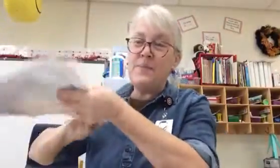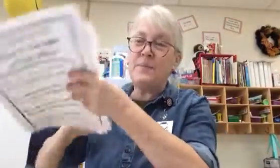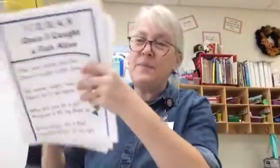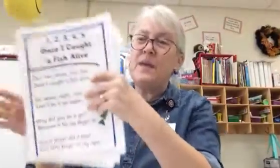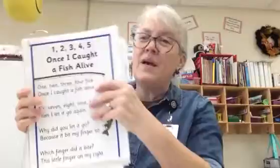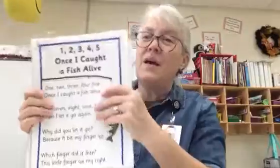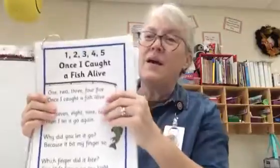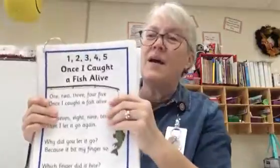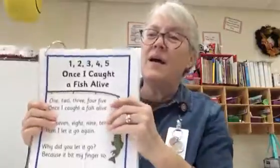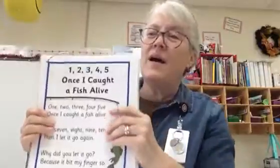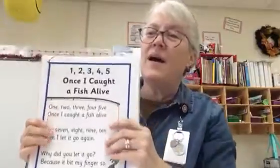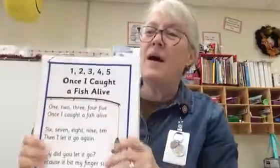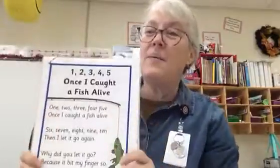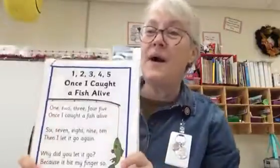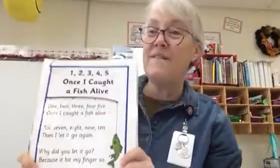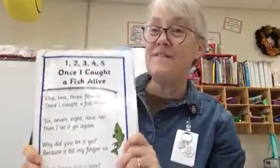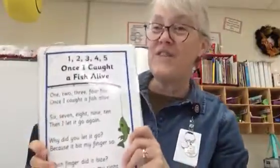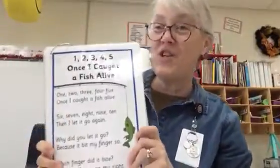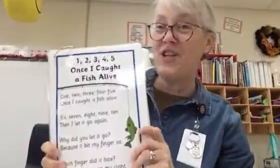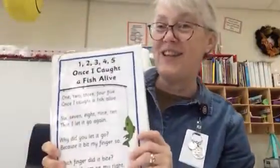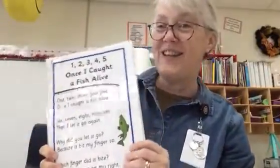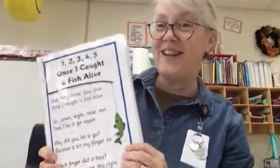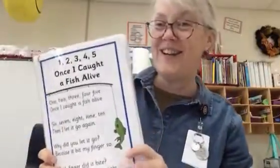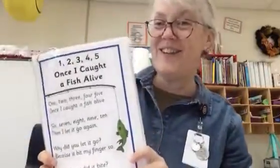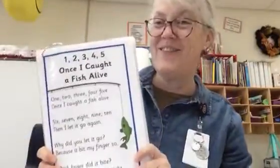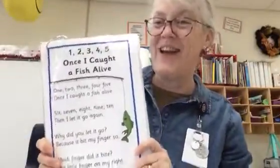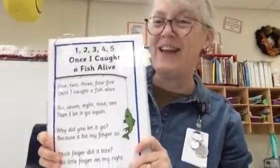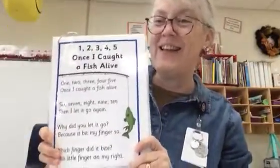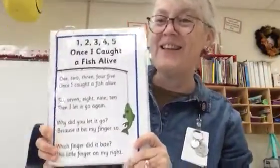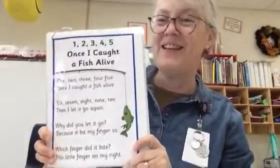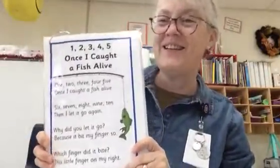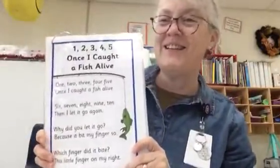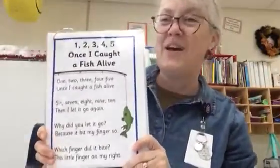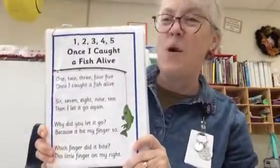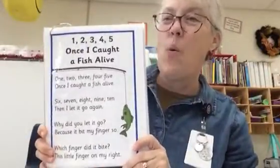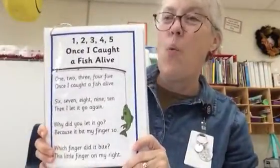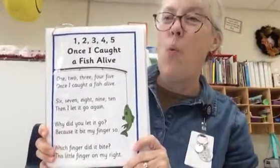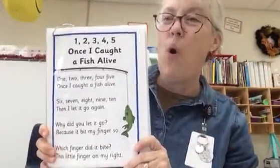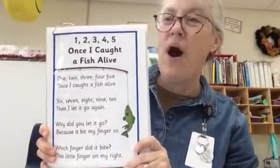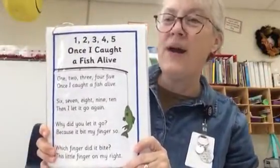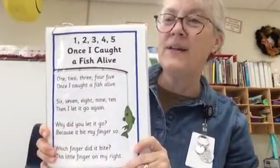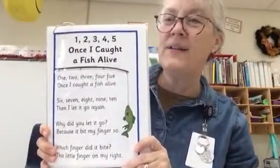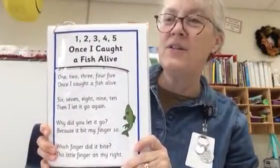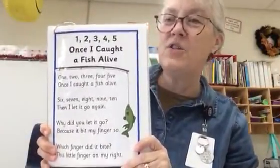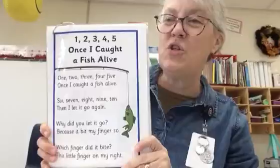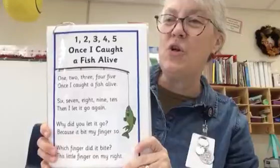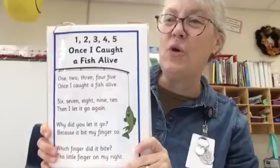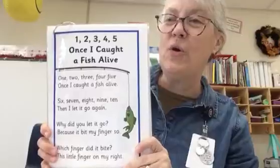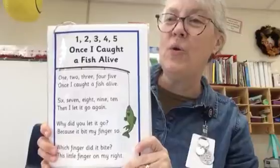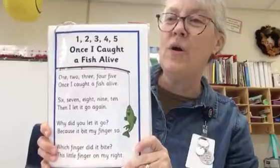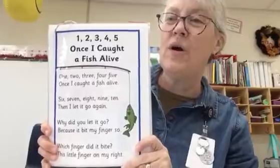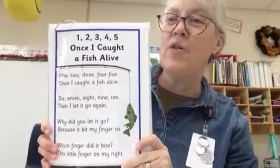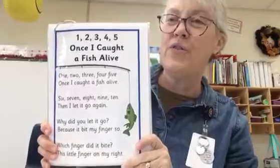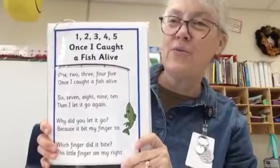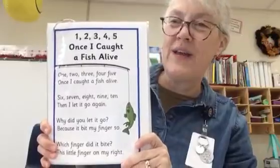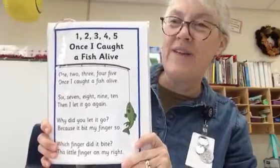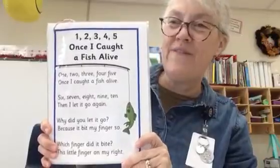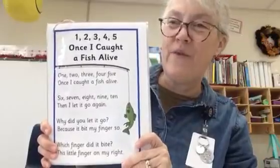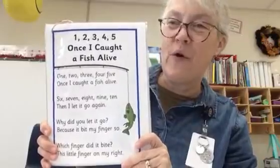about fishing. Are you ready? one, two, three, four,